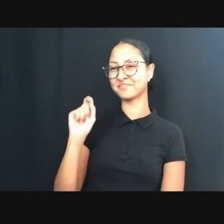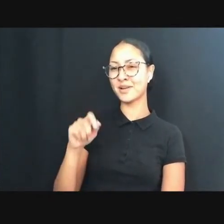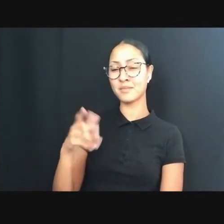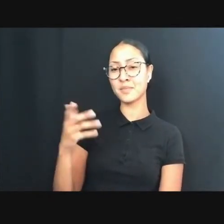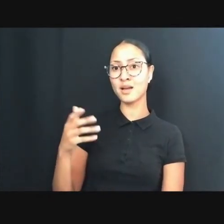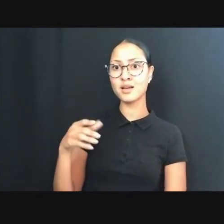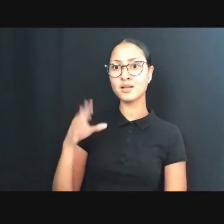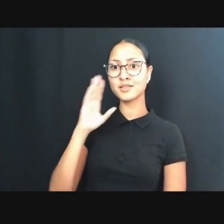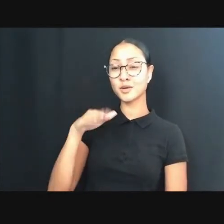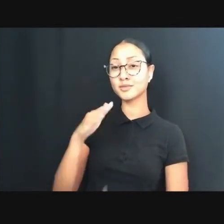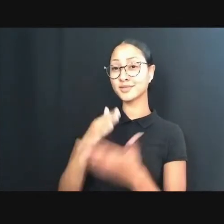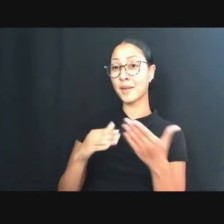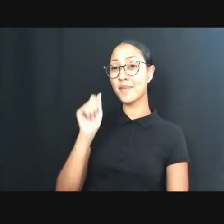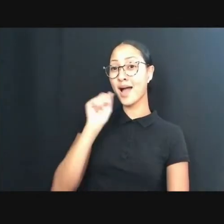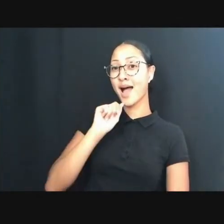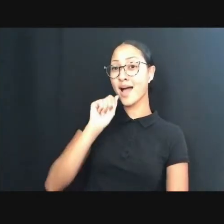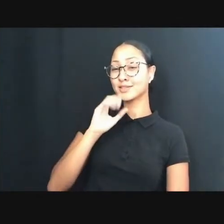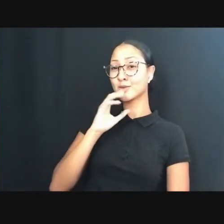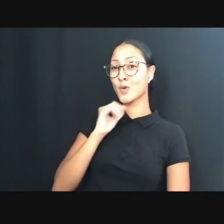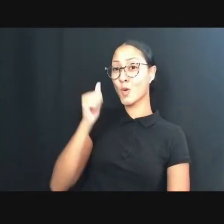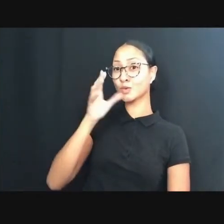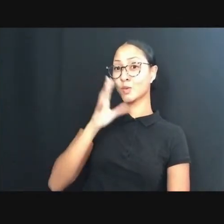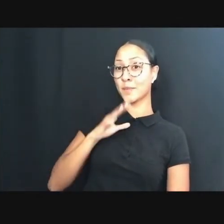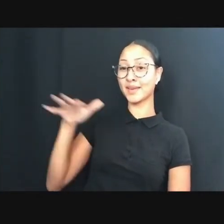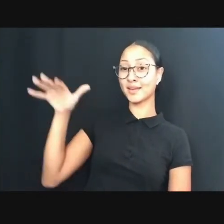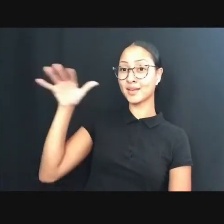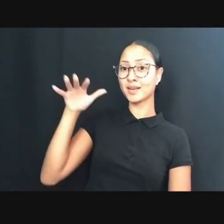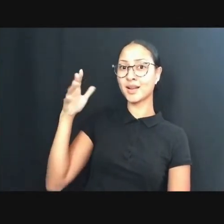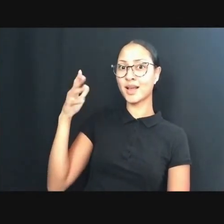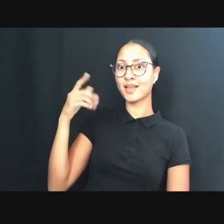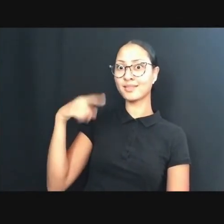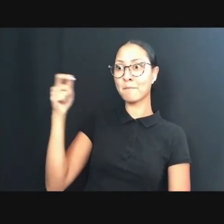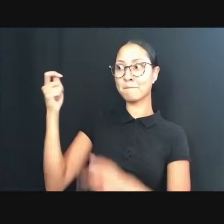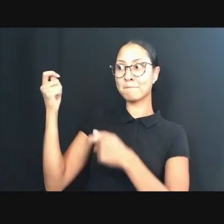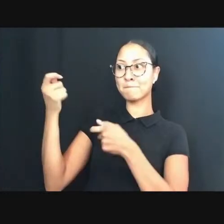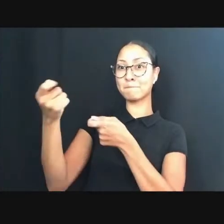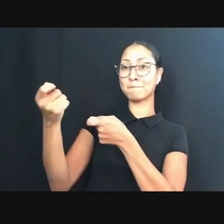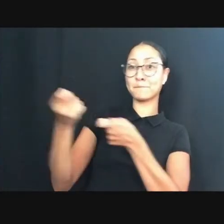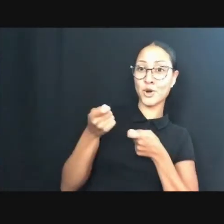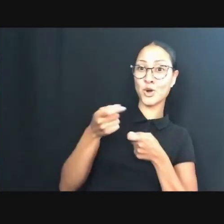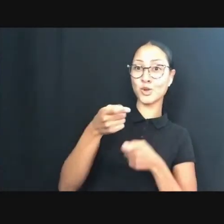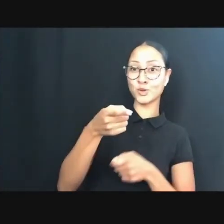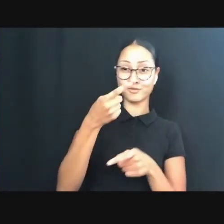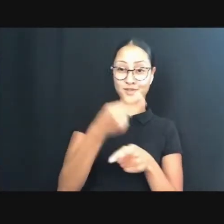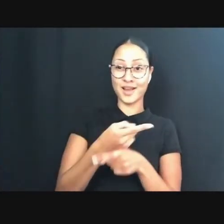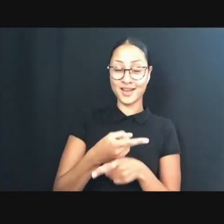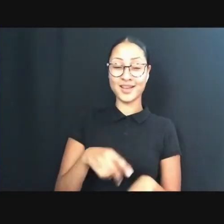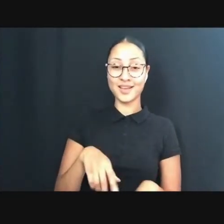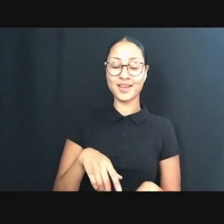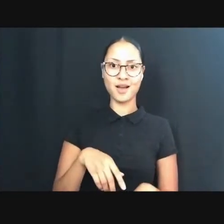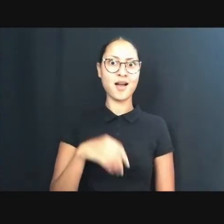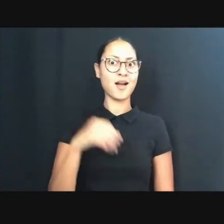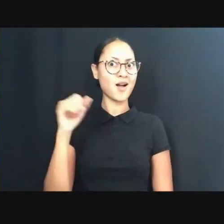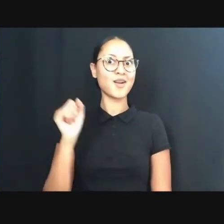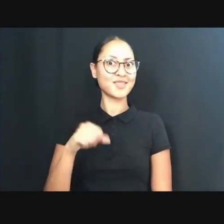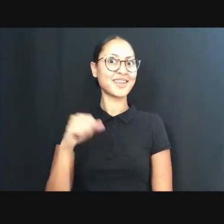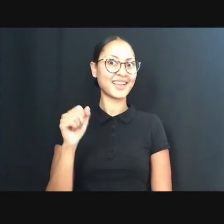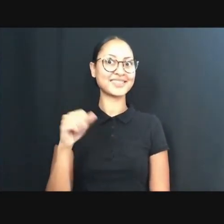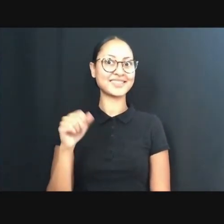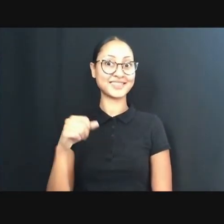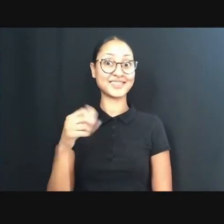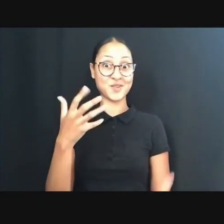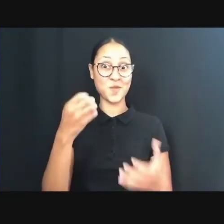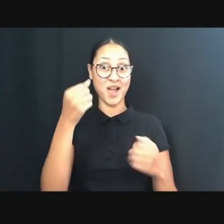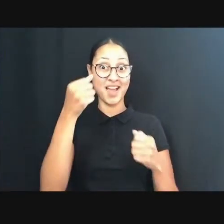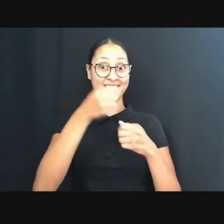going in, that you're in right now. Oh my God, there's so many. Do you want the list of aunties? I have the list now. You want the list of aunties? Okay,